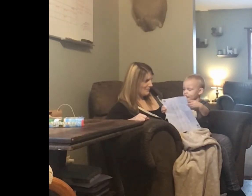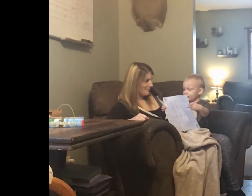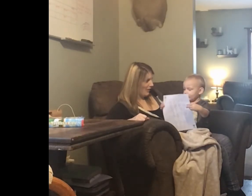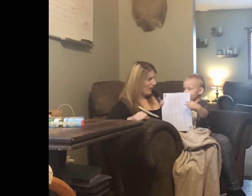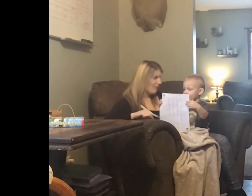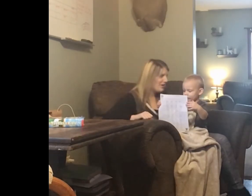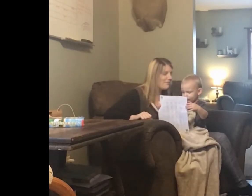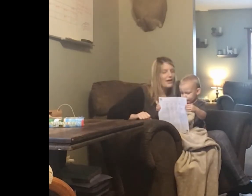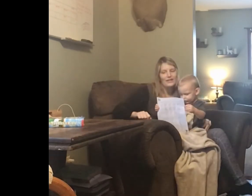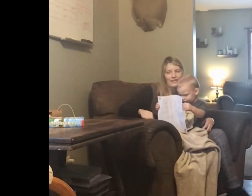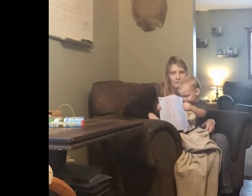Okay, we can be all done.